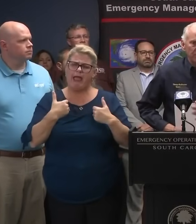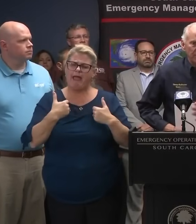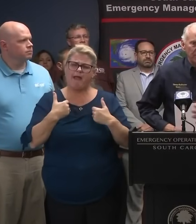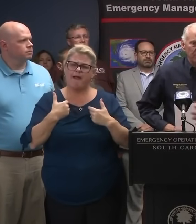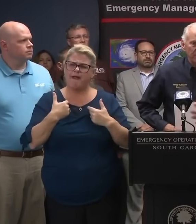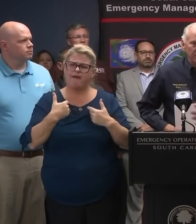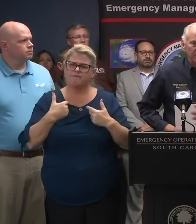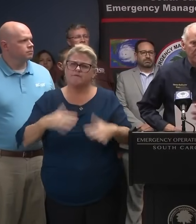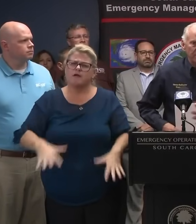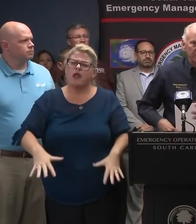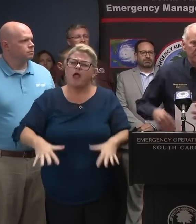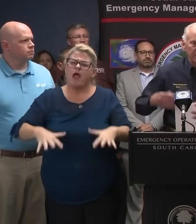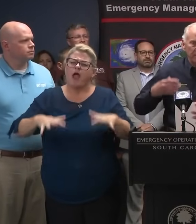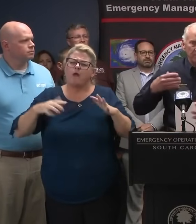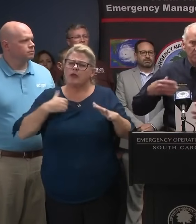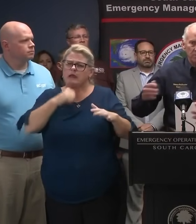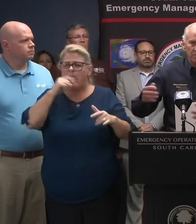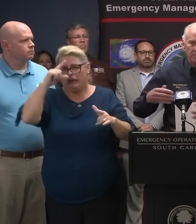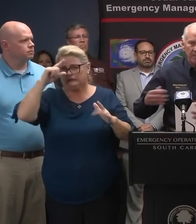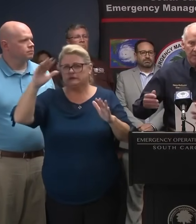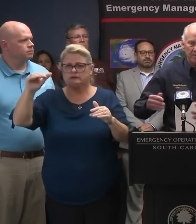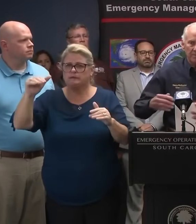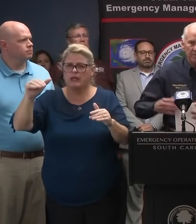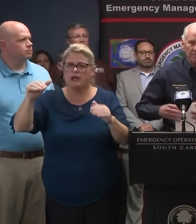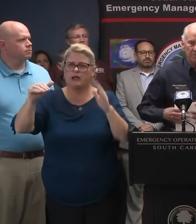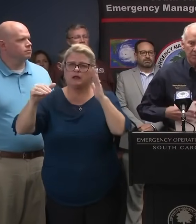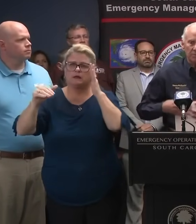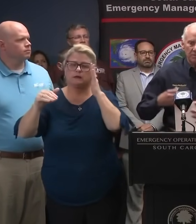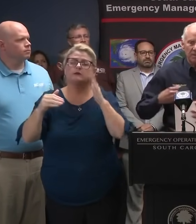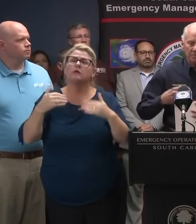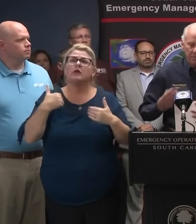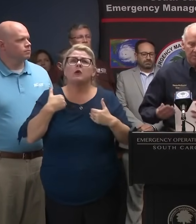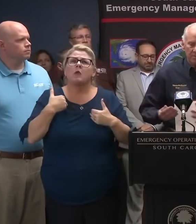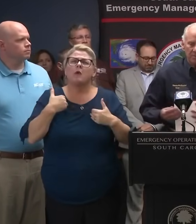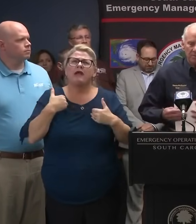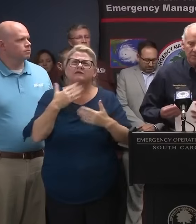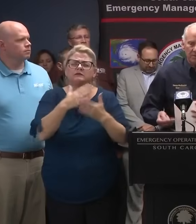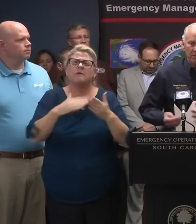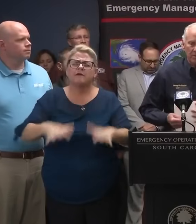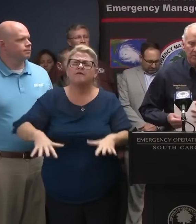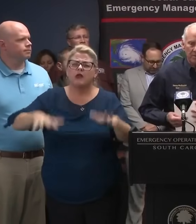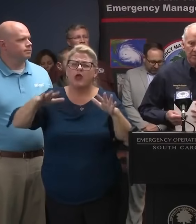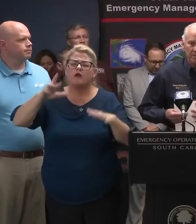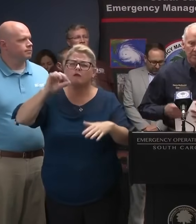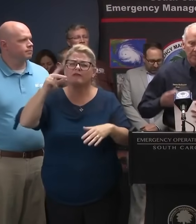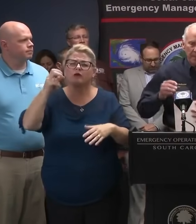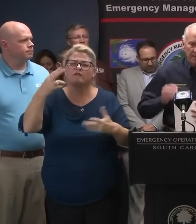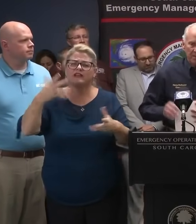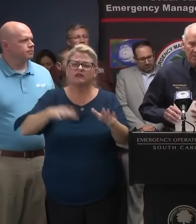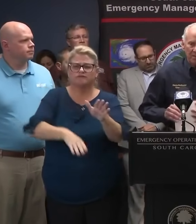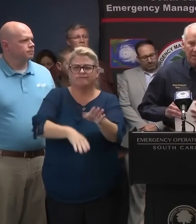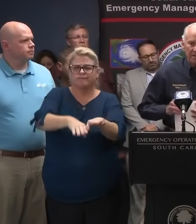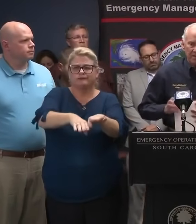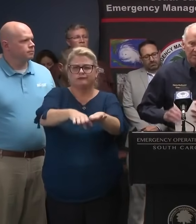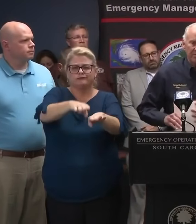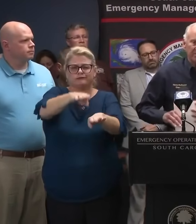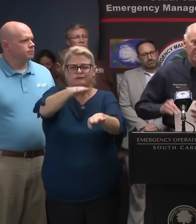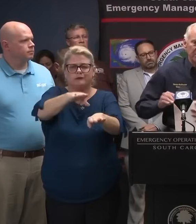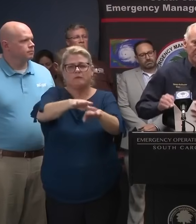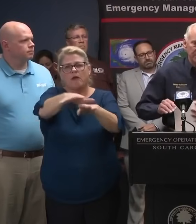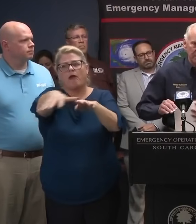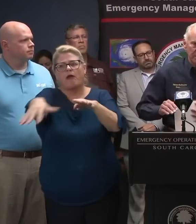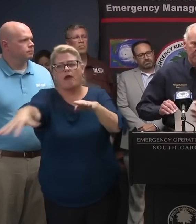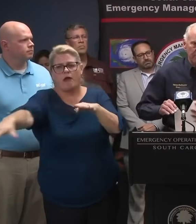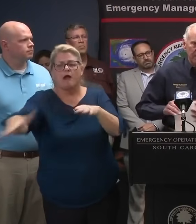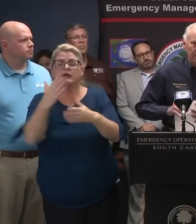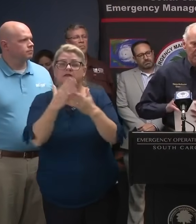unusual flooding. We think that the flooding that we will be having, some of the rivers have already crested and are going down. Others are